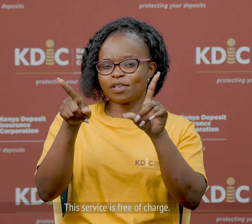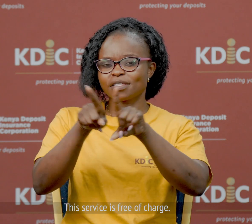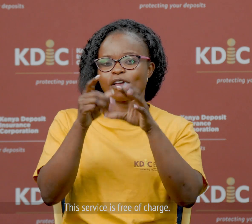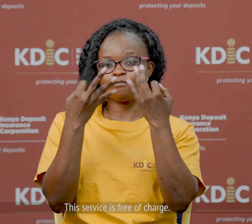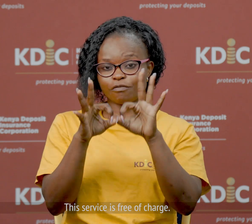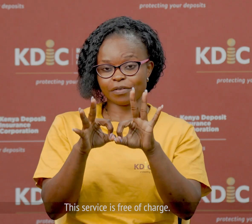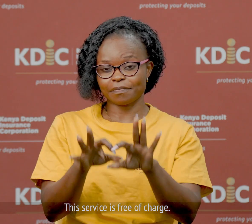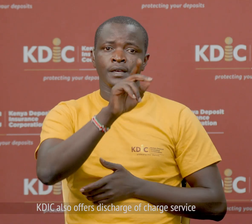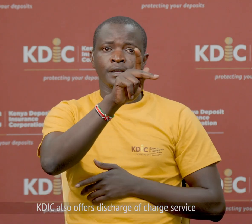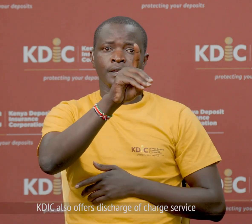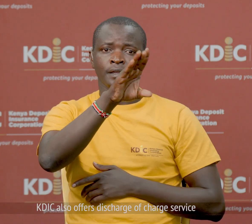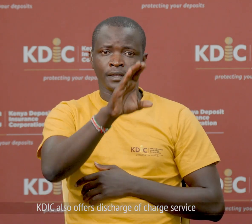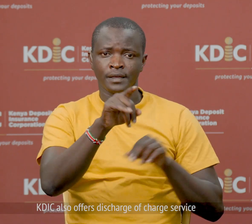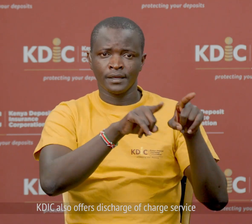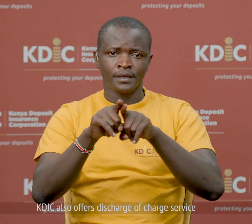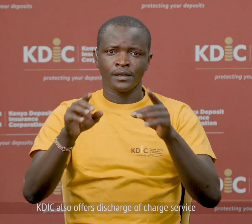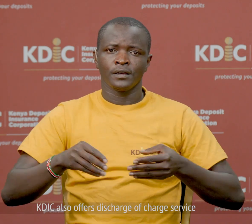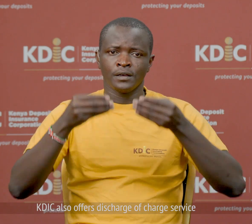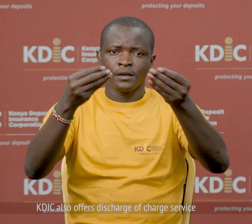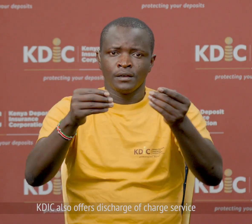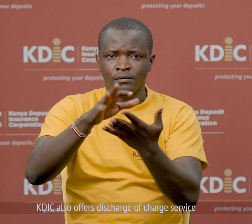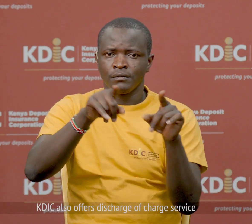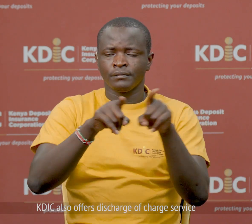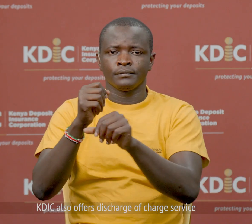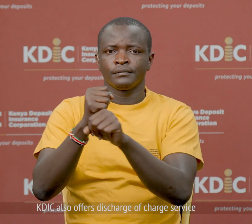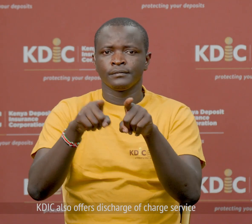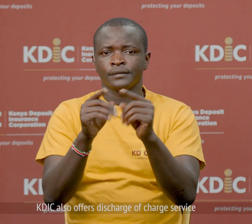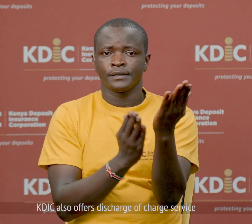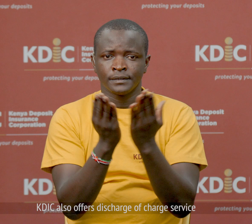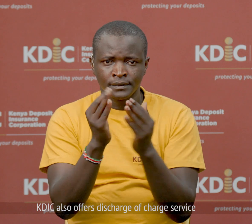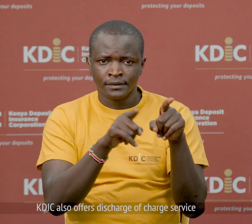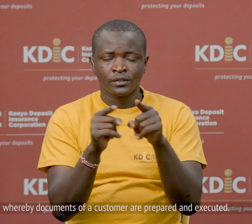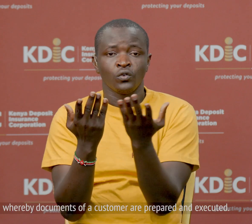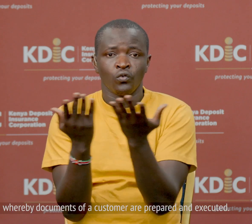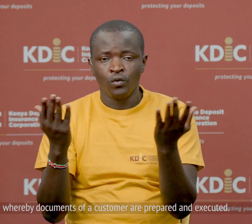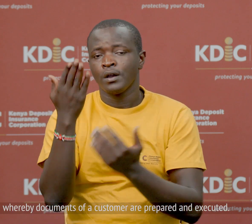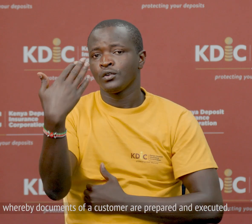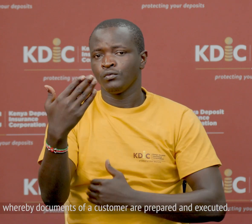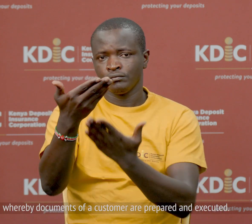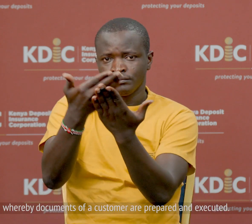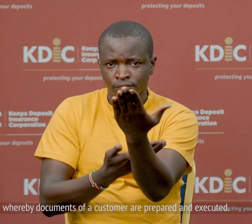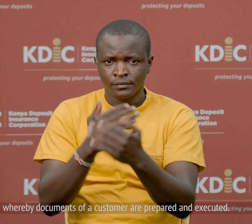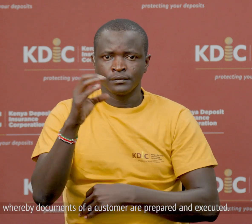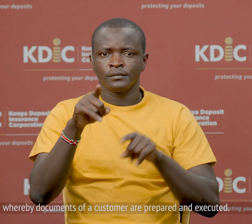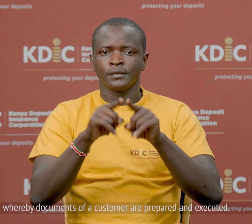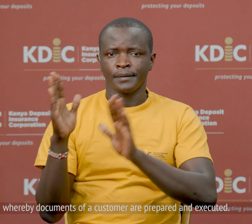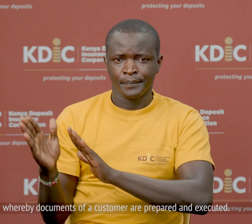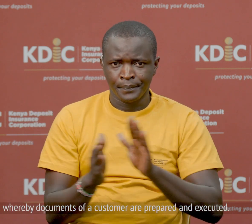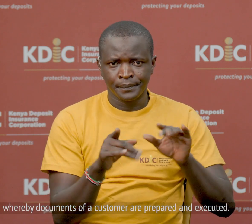charge. KDIC also offers discharge of charge services whereby documents of a customer are prepared